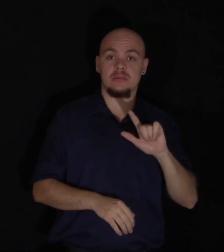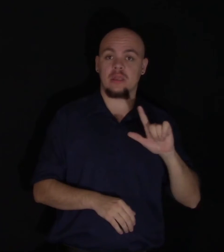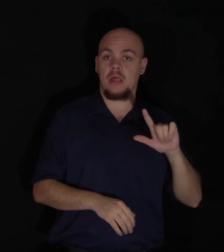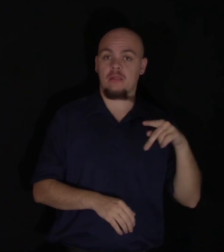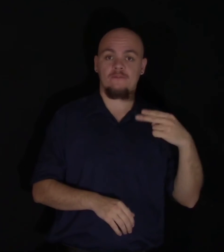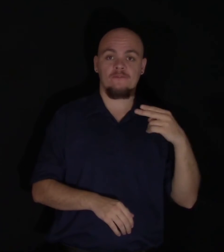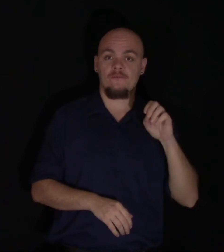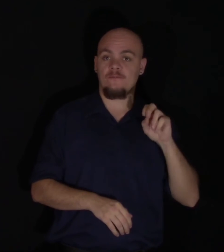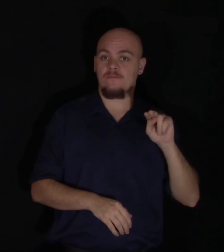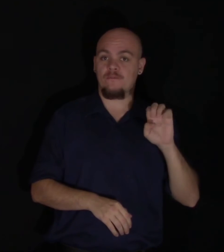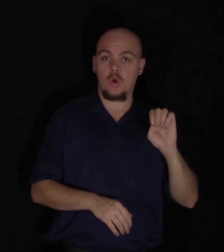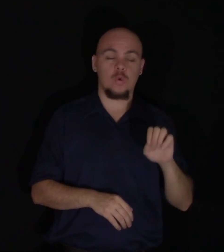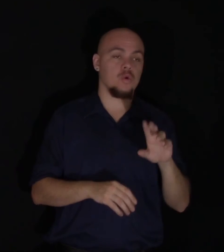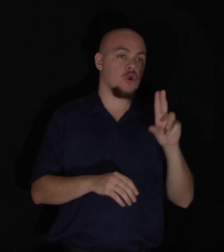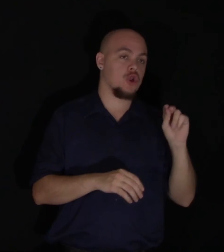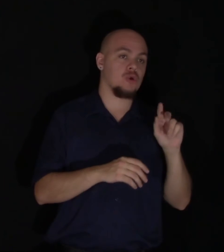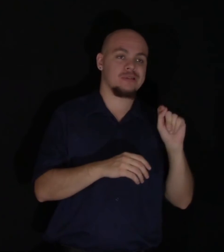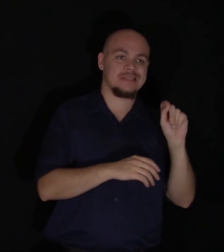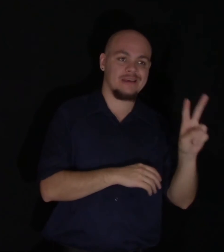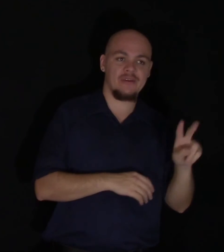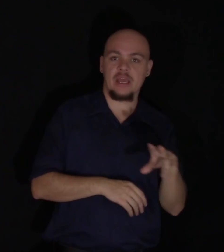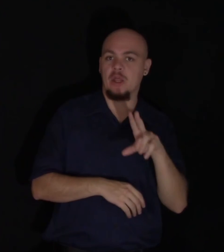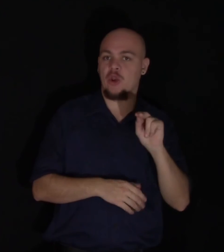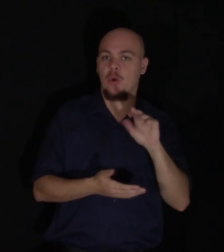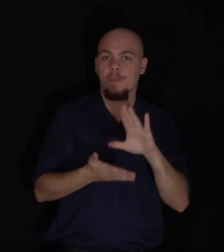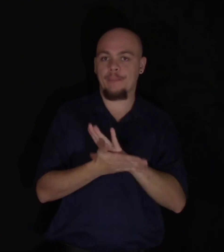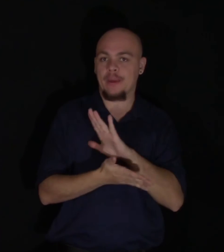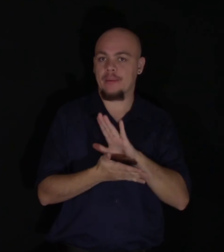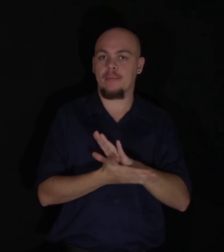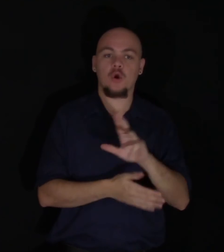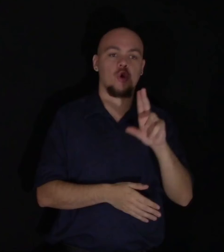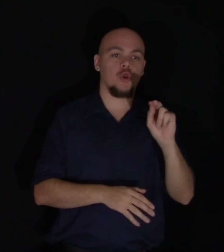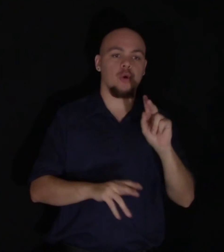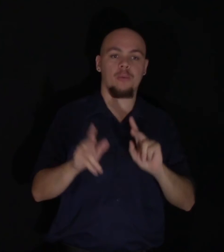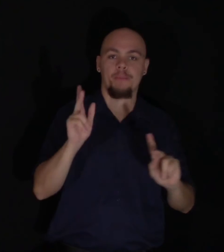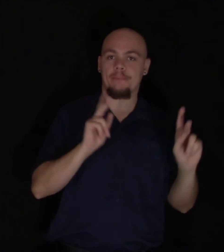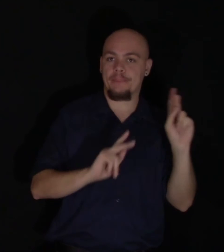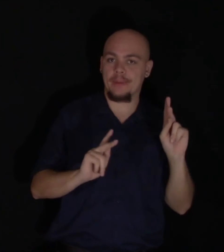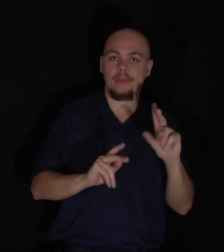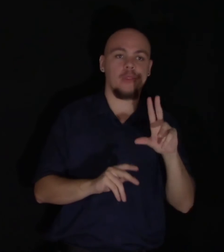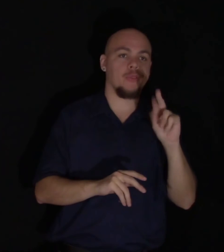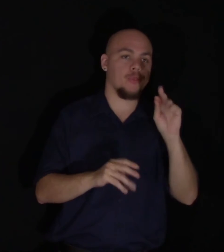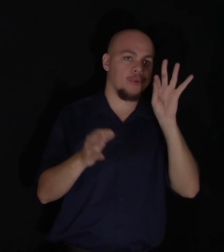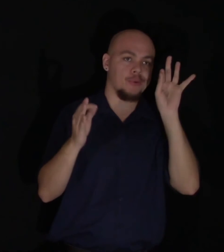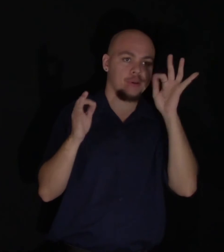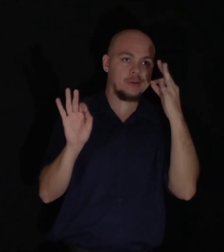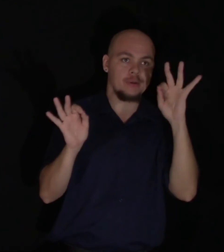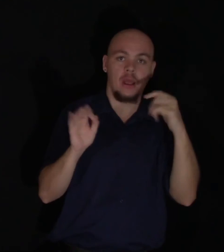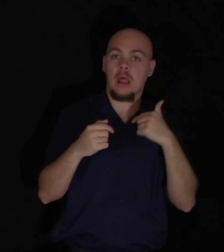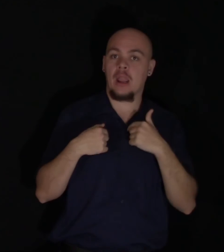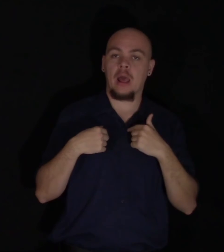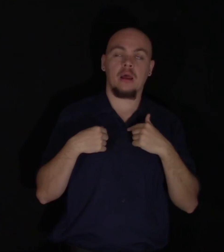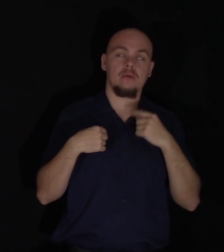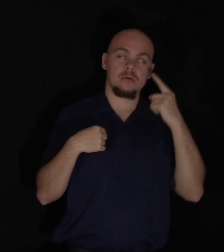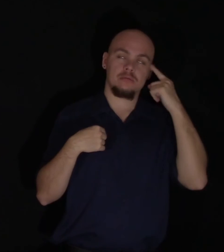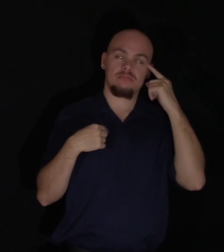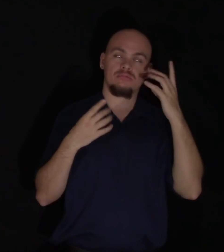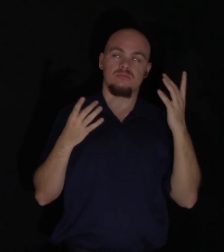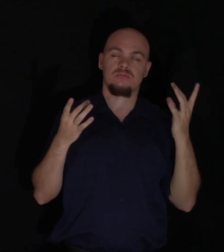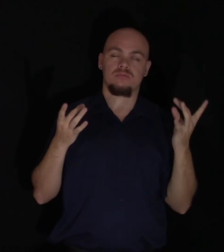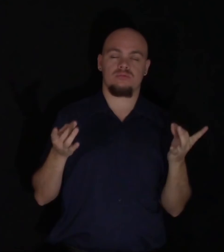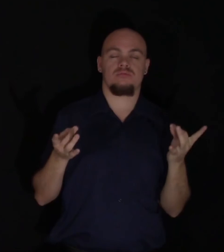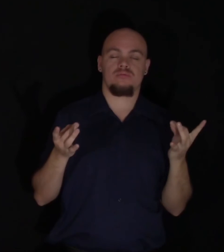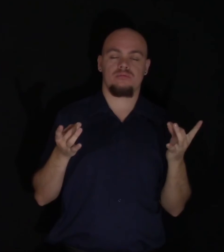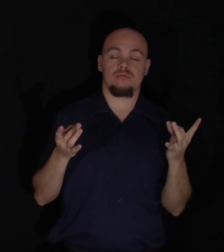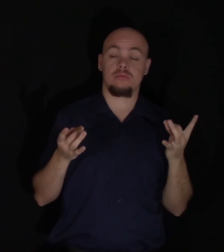no TV, no papers, no people, no distractions. And I started to meditate again. And in meditation,